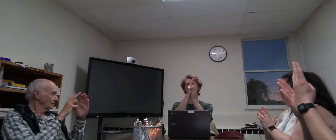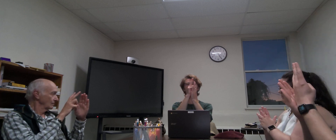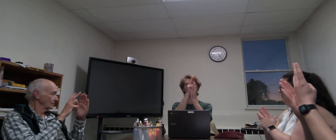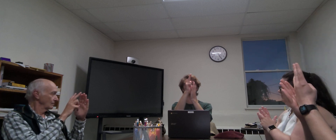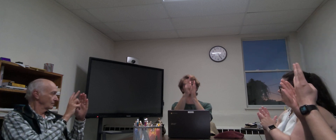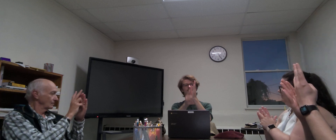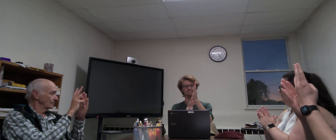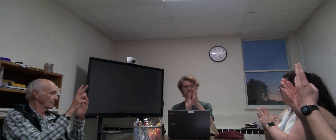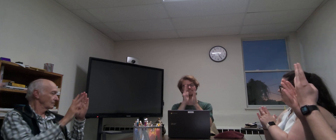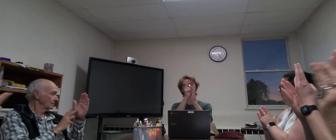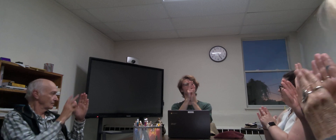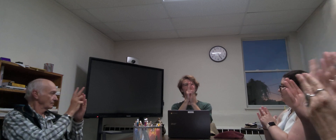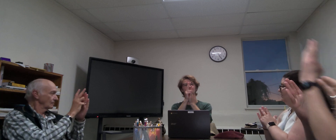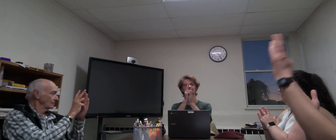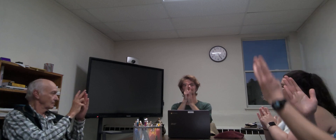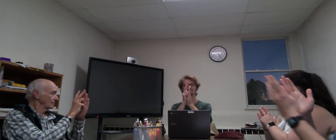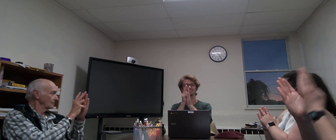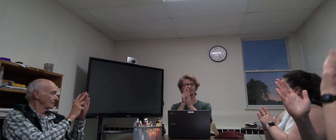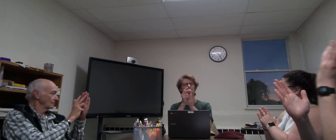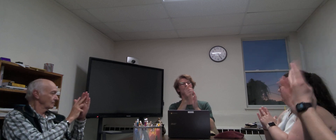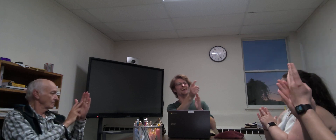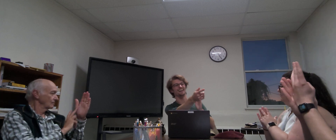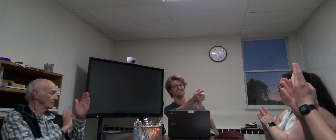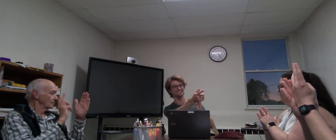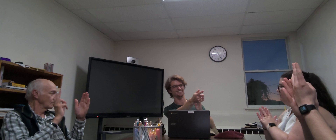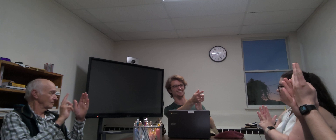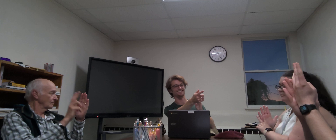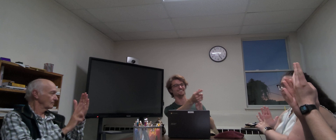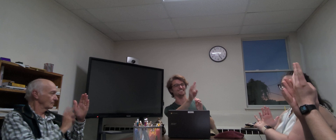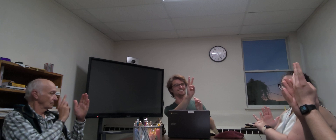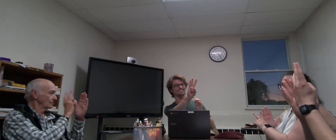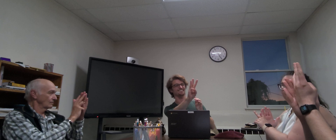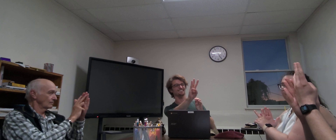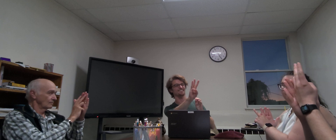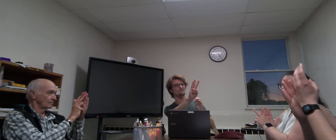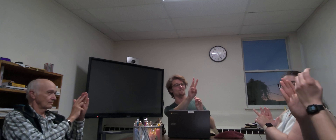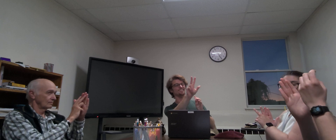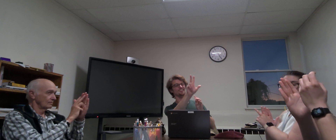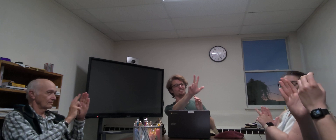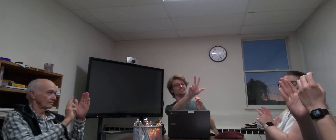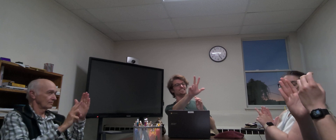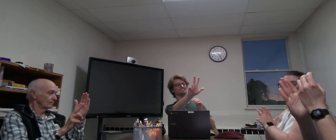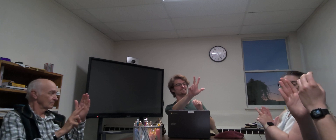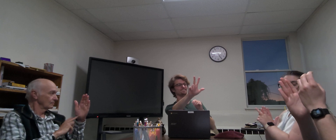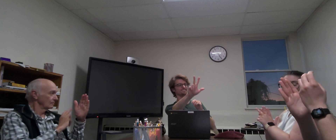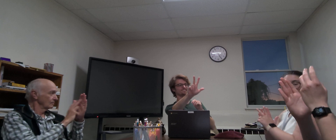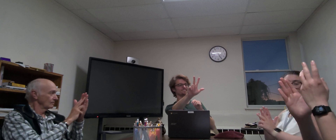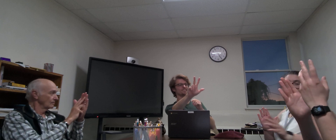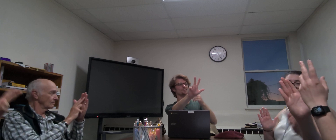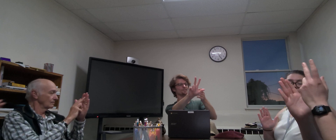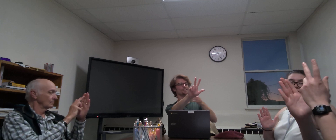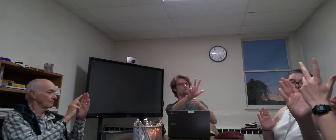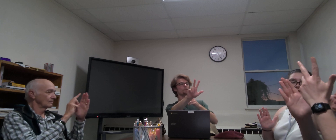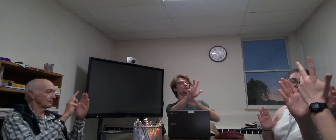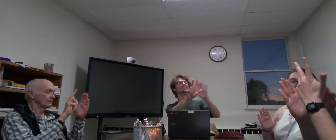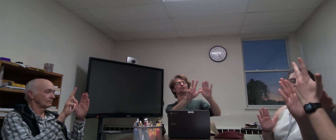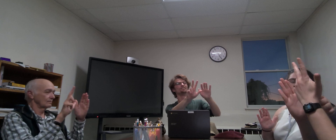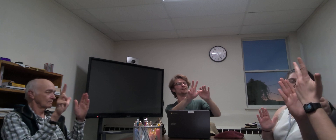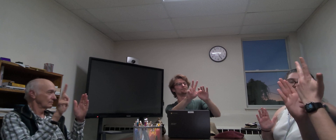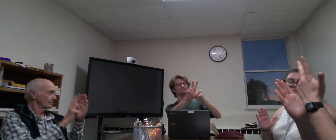it flat against the clock face essentially. That's right, And you I gotta see do that 3 that's a this 6 way. and now the 3. Oh, yeah, we learned that We didn't last go over class, numbers with you